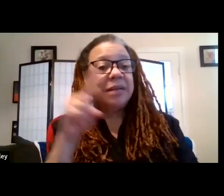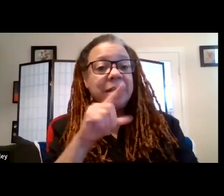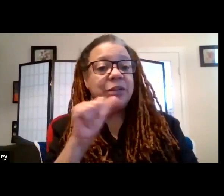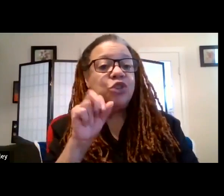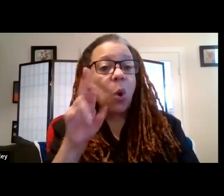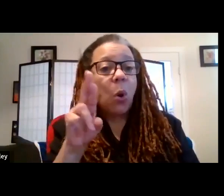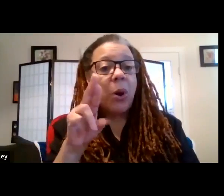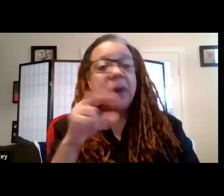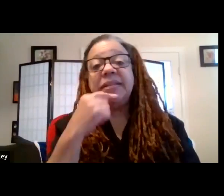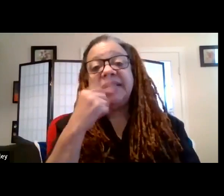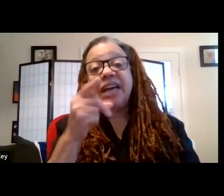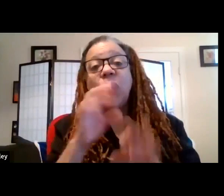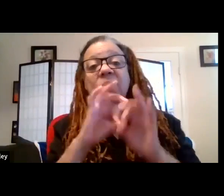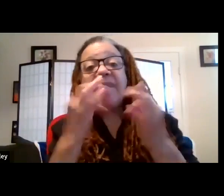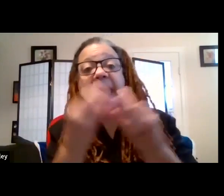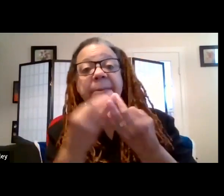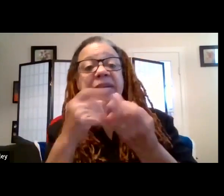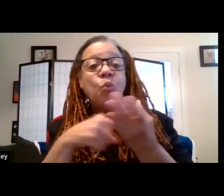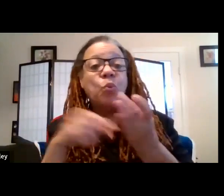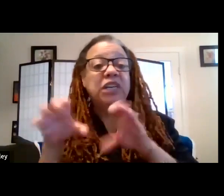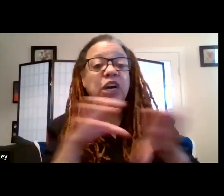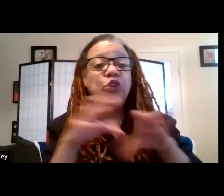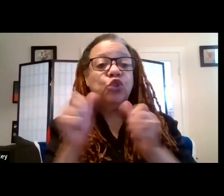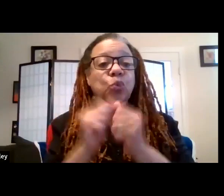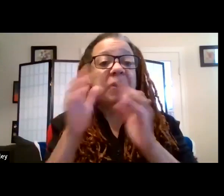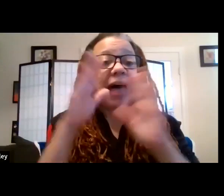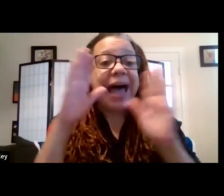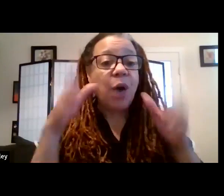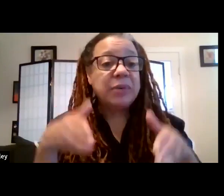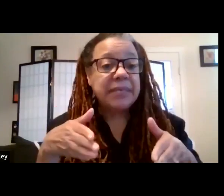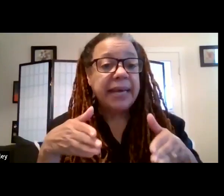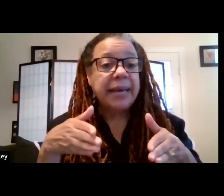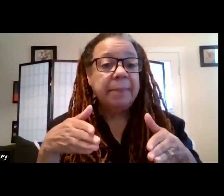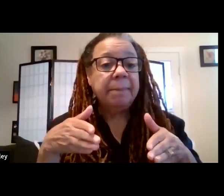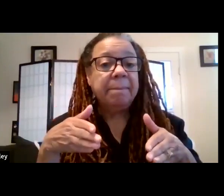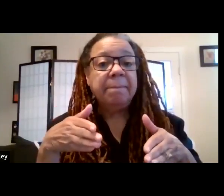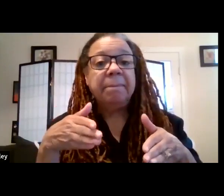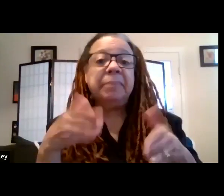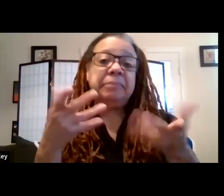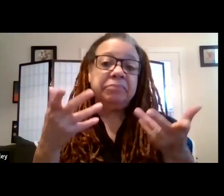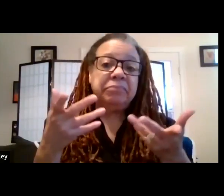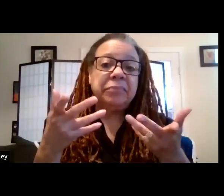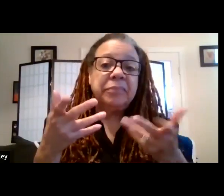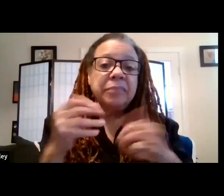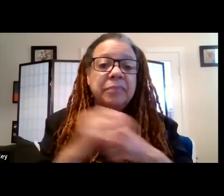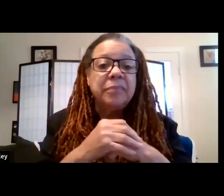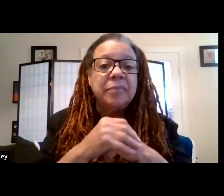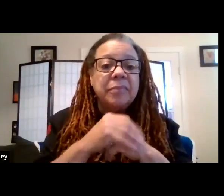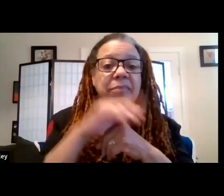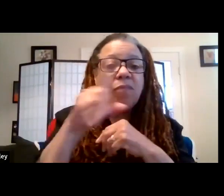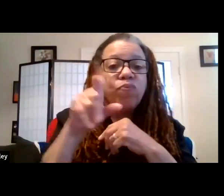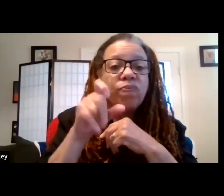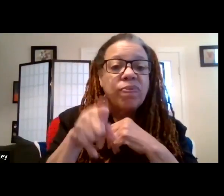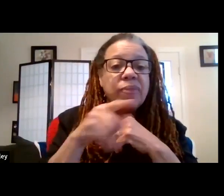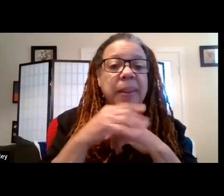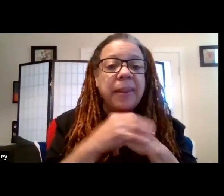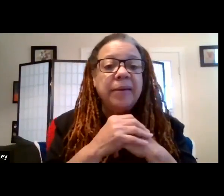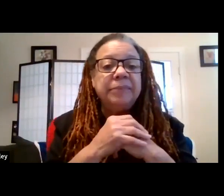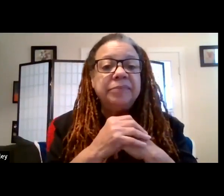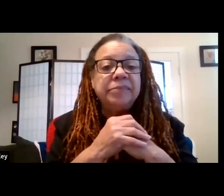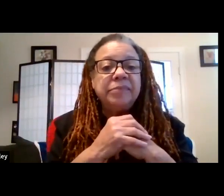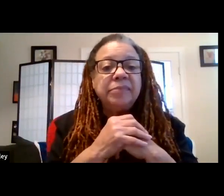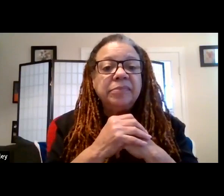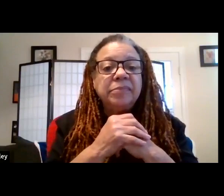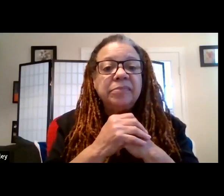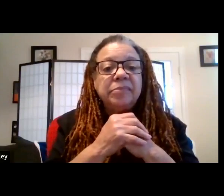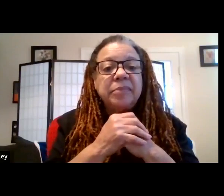are going to do in time with housing? It might say in the meantime, I'm not sure, but that's what she wrote. Would you like